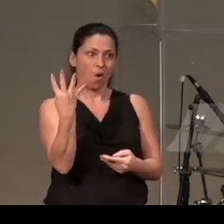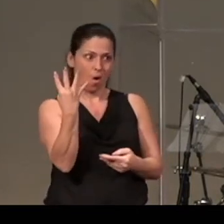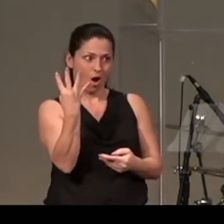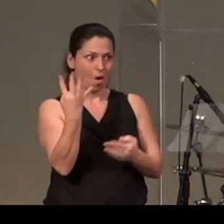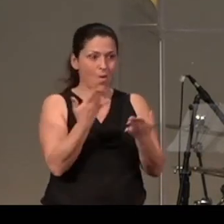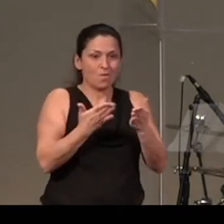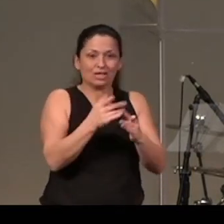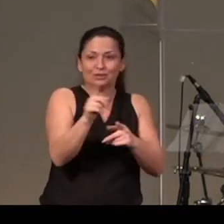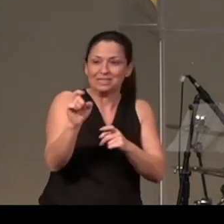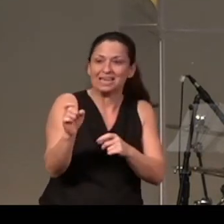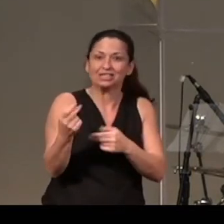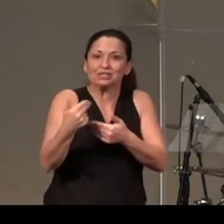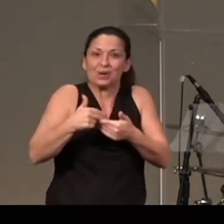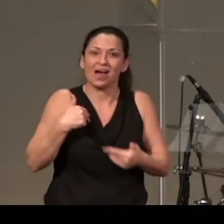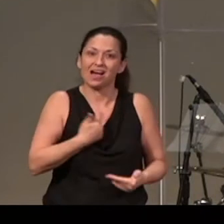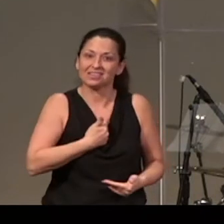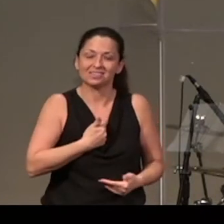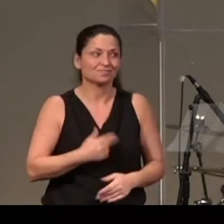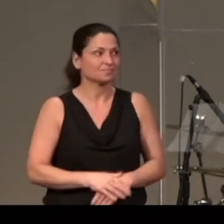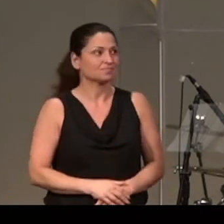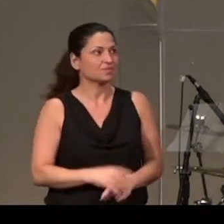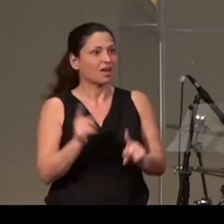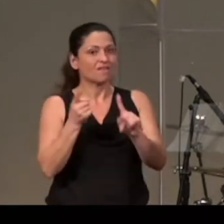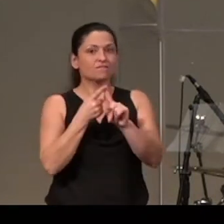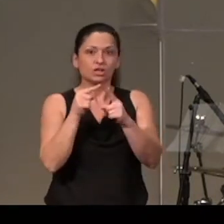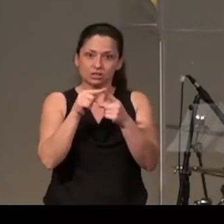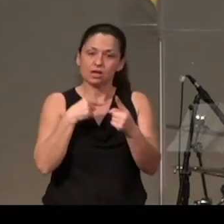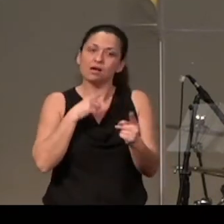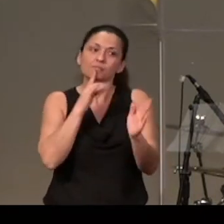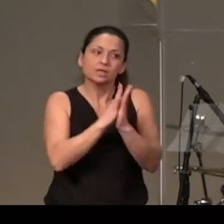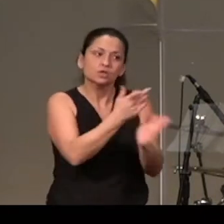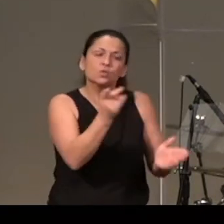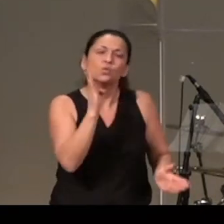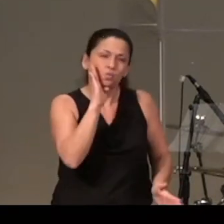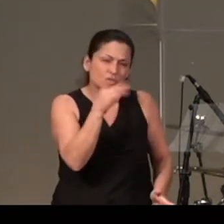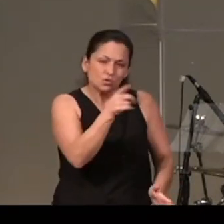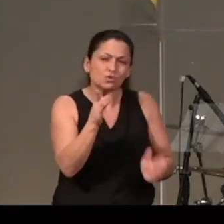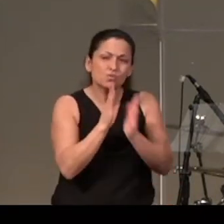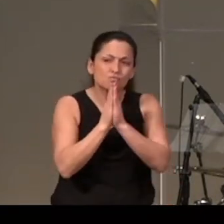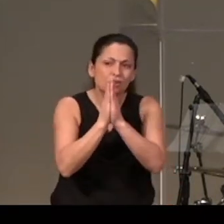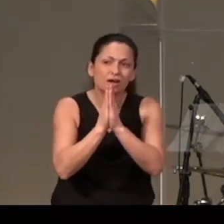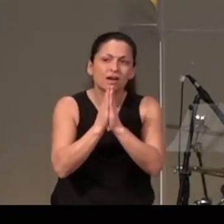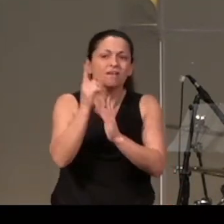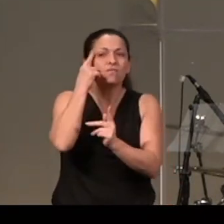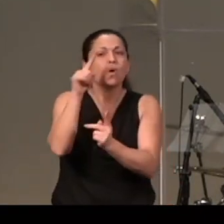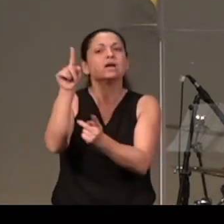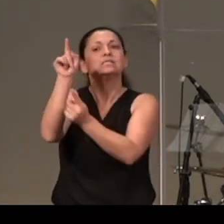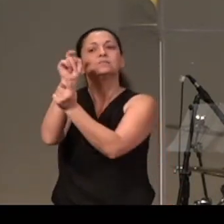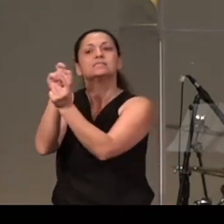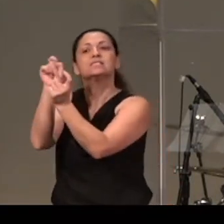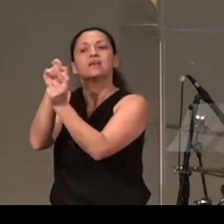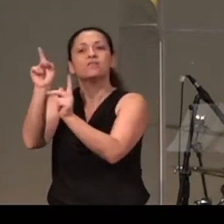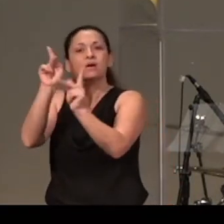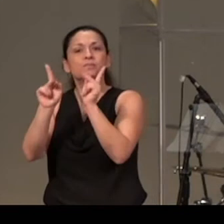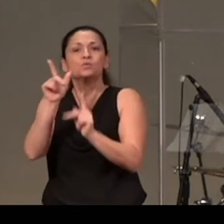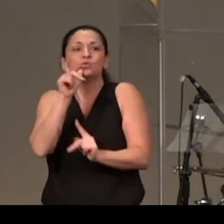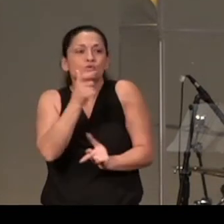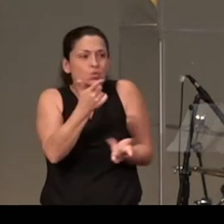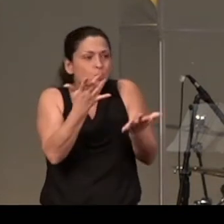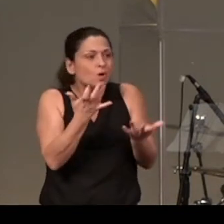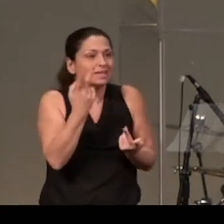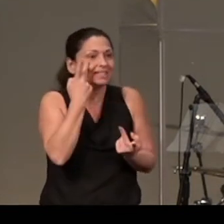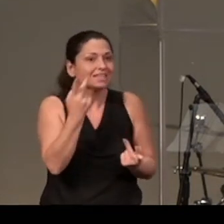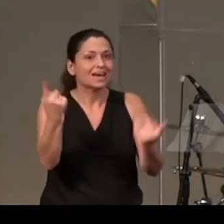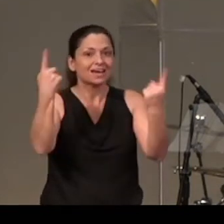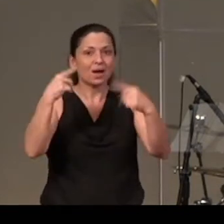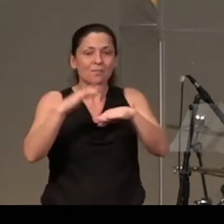team. First, I'm asking you, will you pray? Will you pray for specific people you would like to see come on Christmas Eve so they